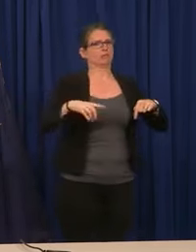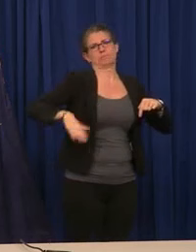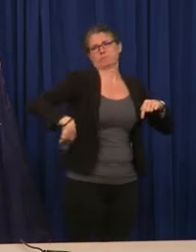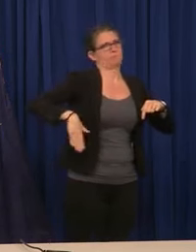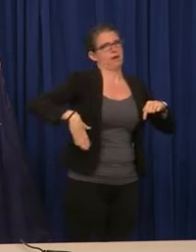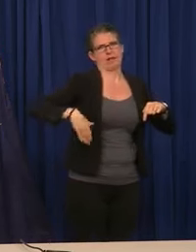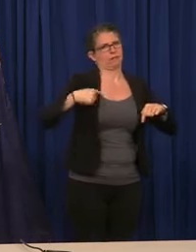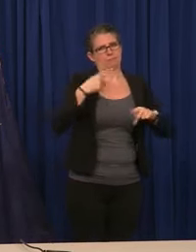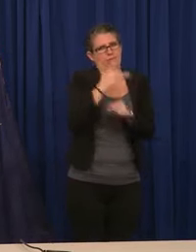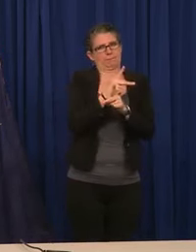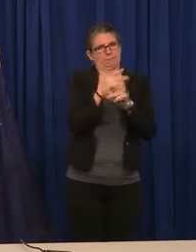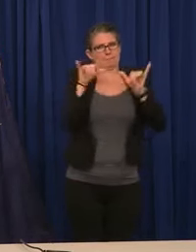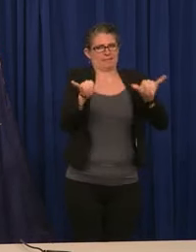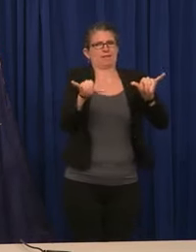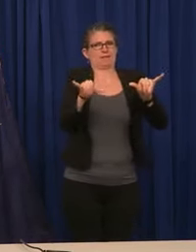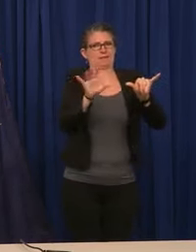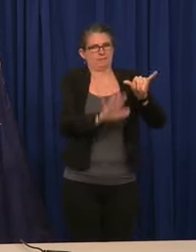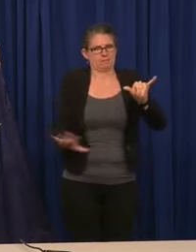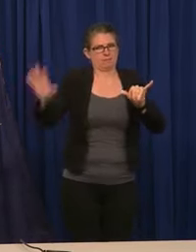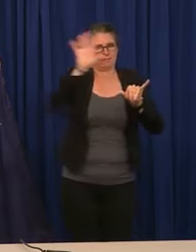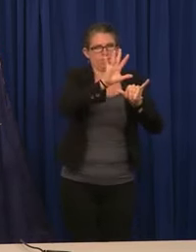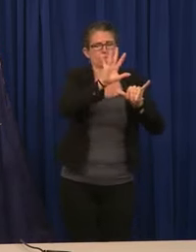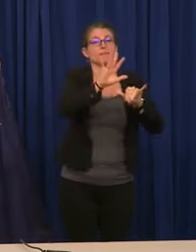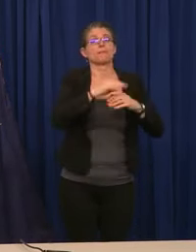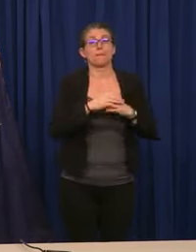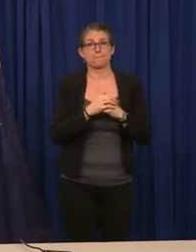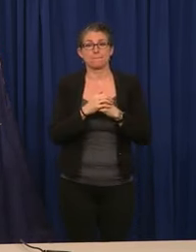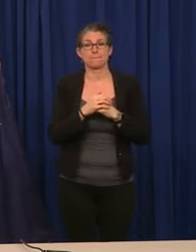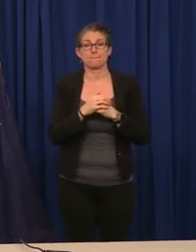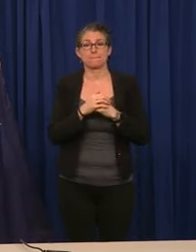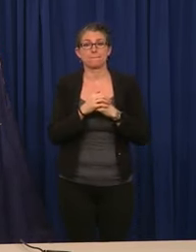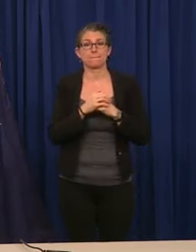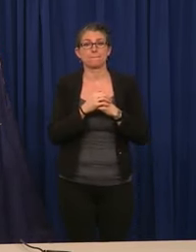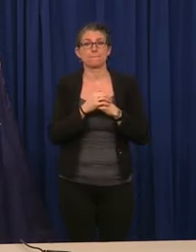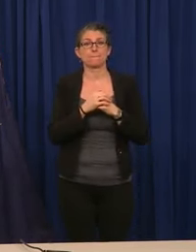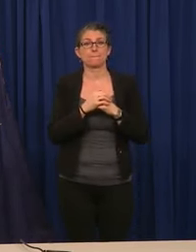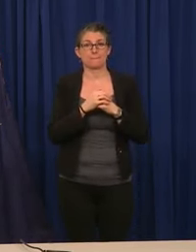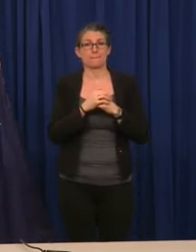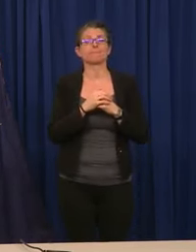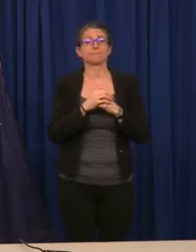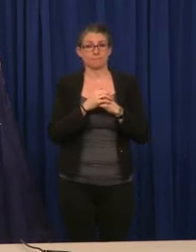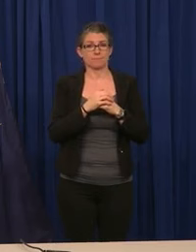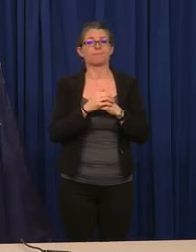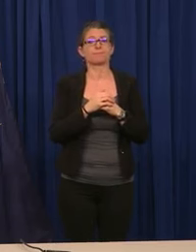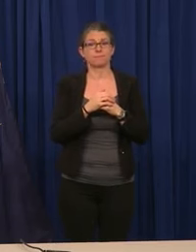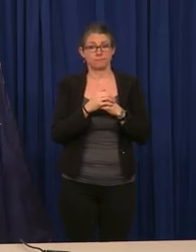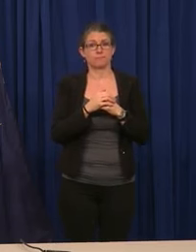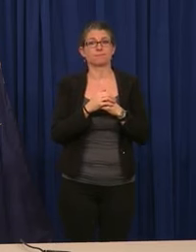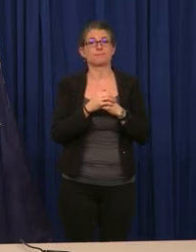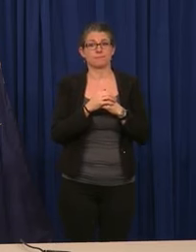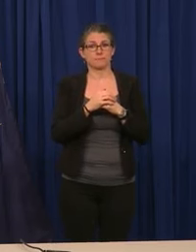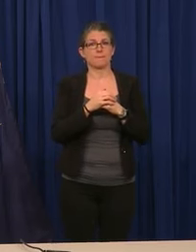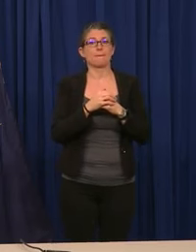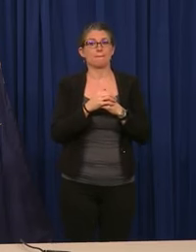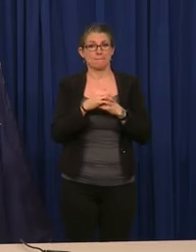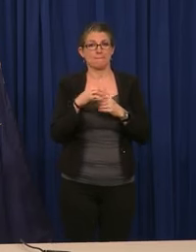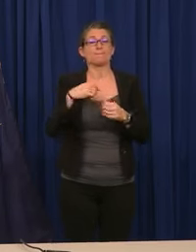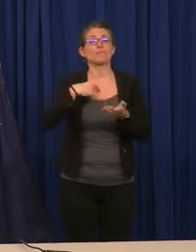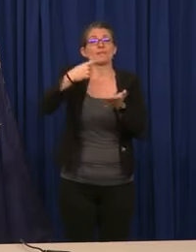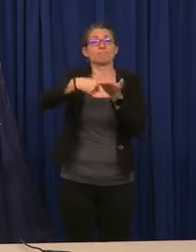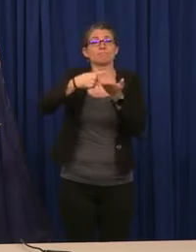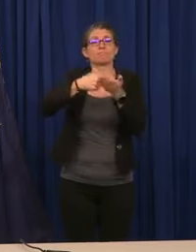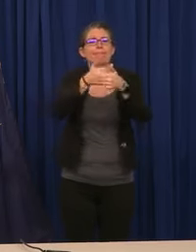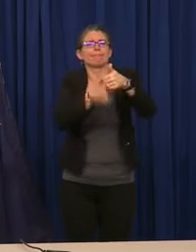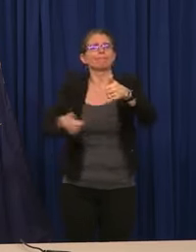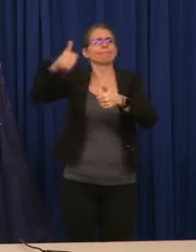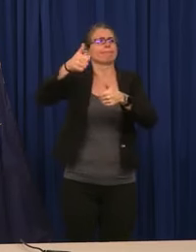been working with hospitals at a very senior executive level to try to get a sense of what their own continuity of